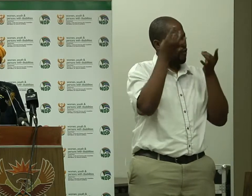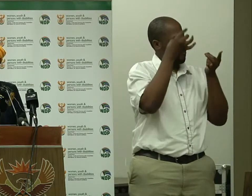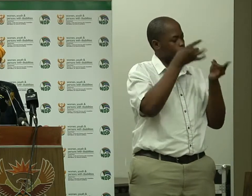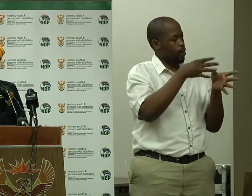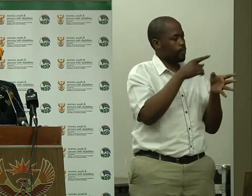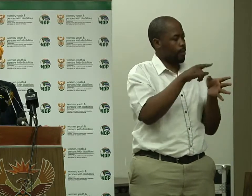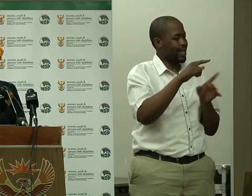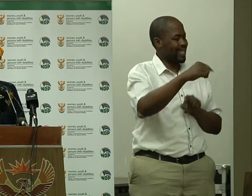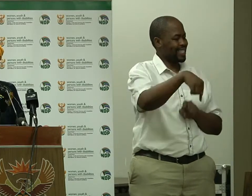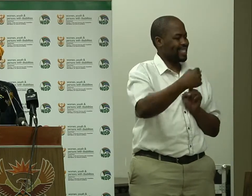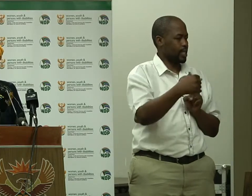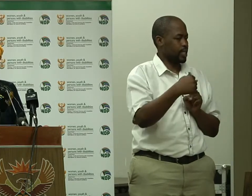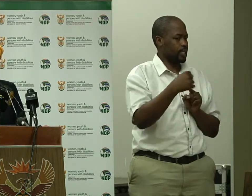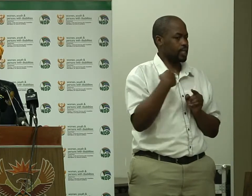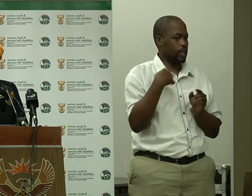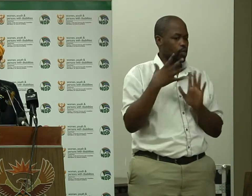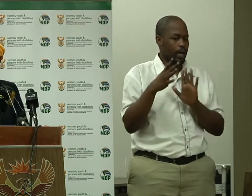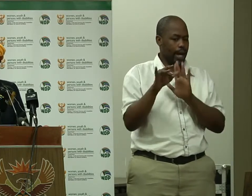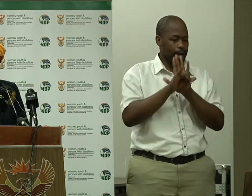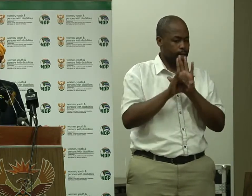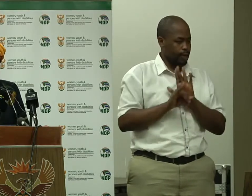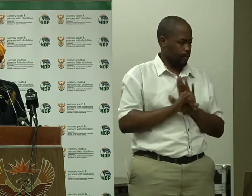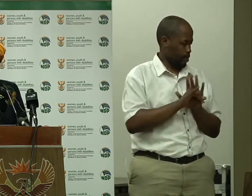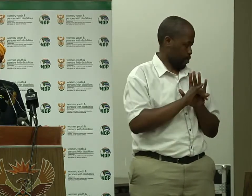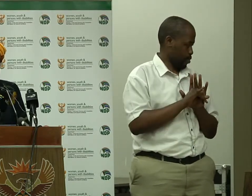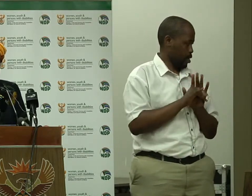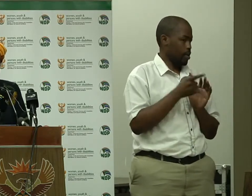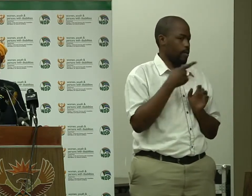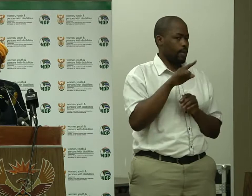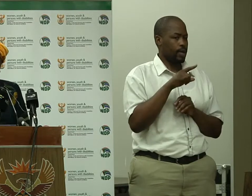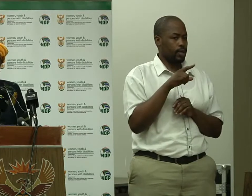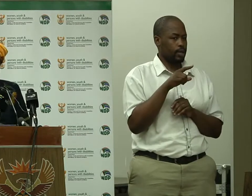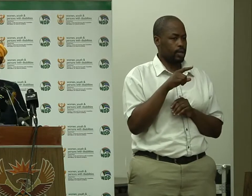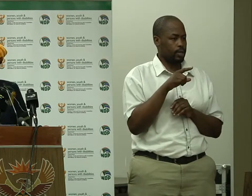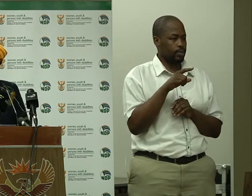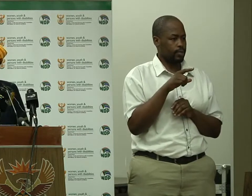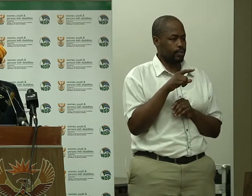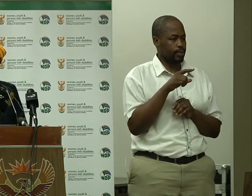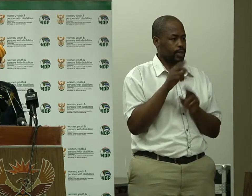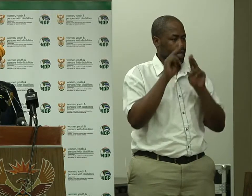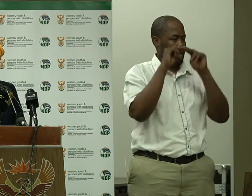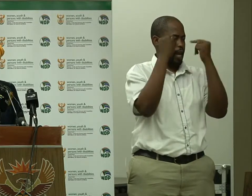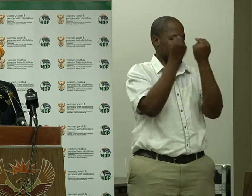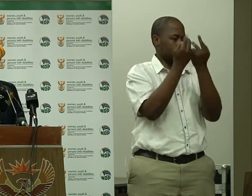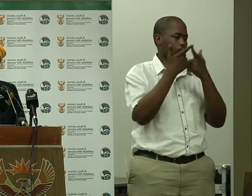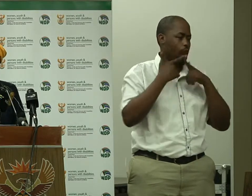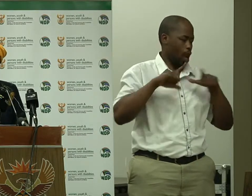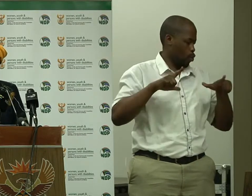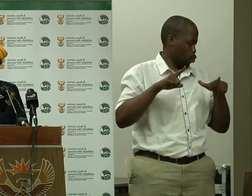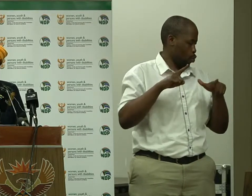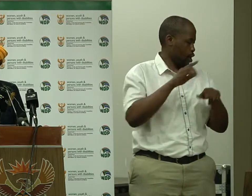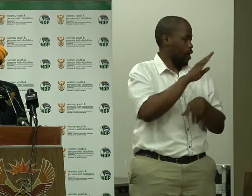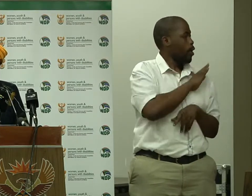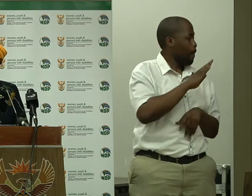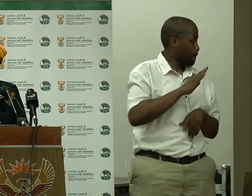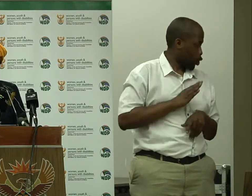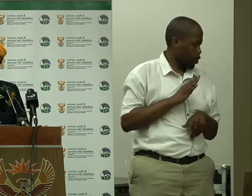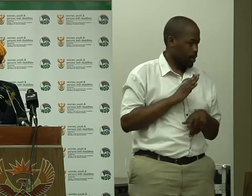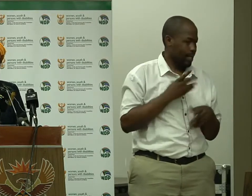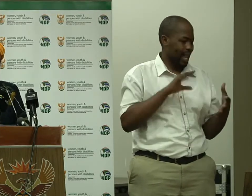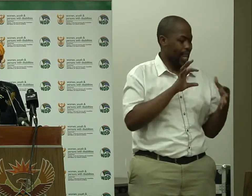by the challenges observed by the Cecil National Language Board that relate to